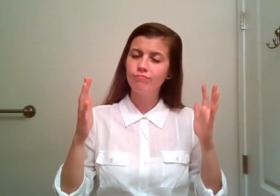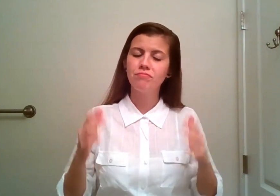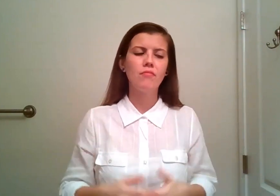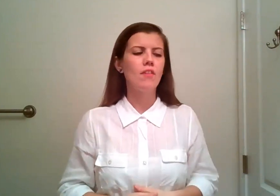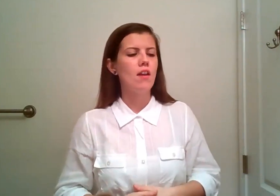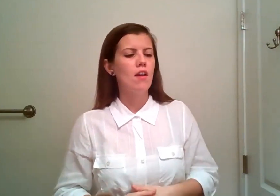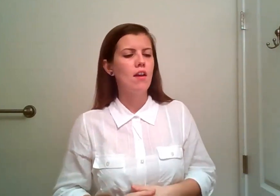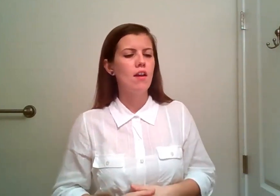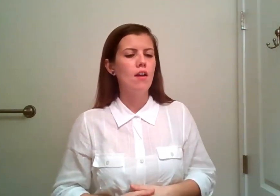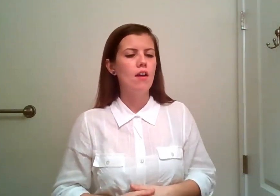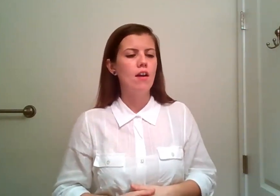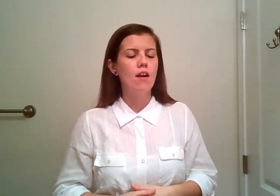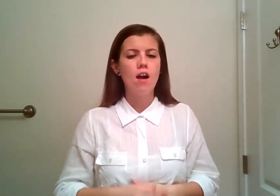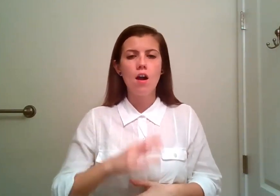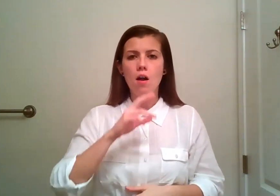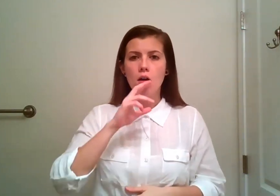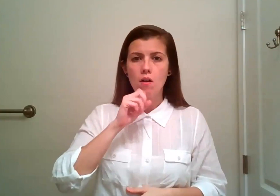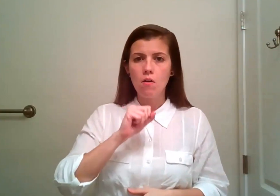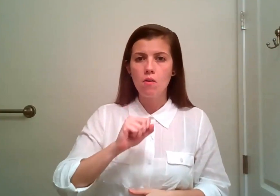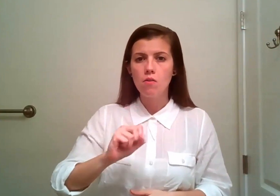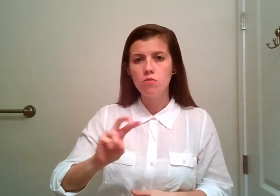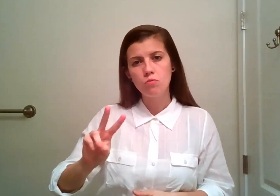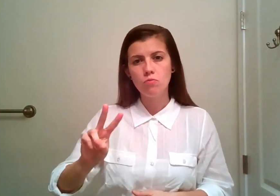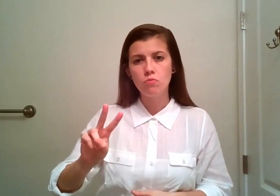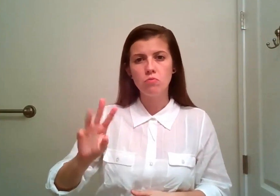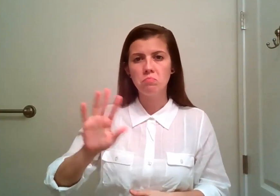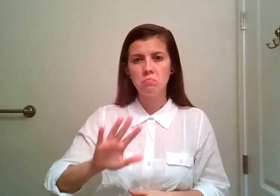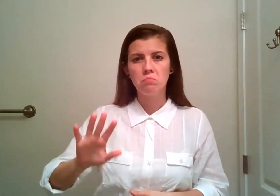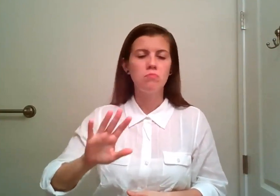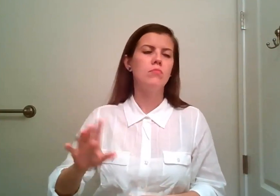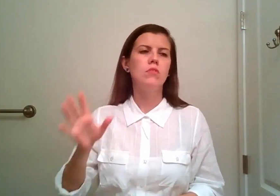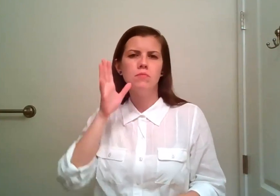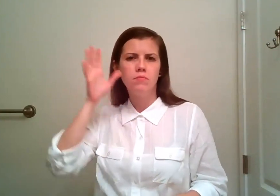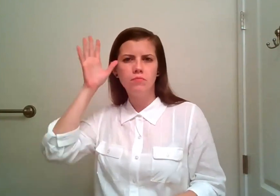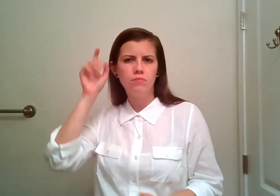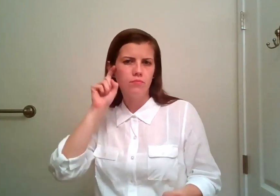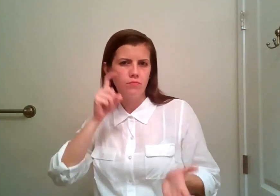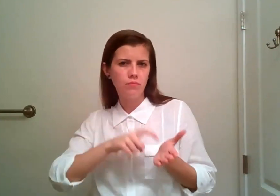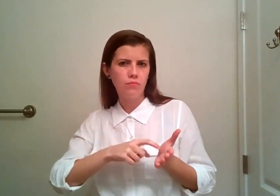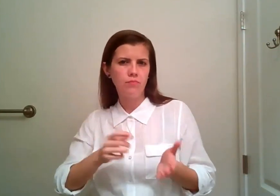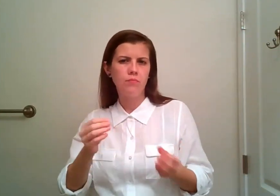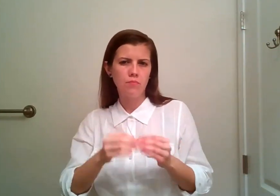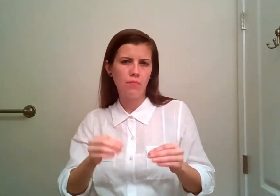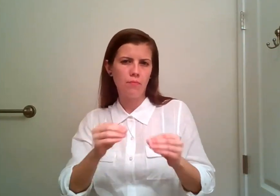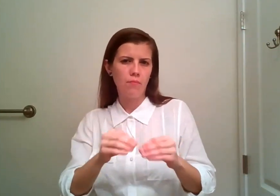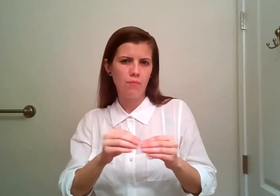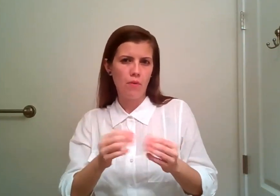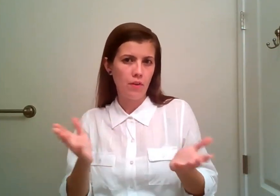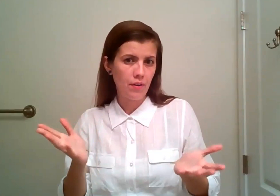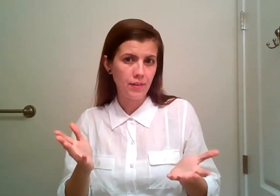When I was born, my parents were so happy and I was praised so much. But they started